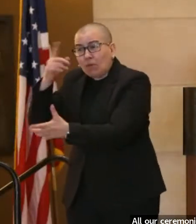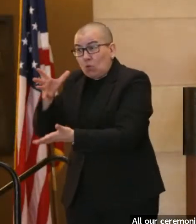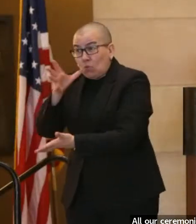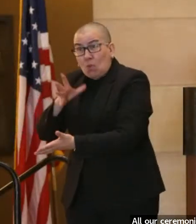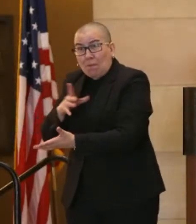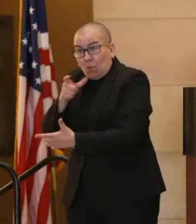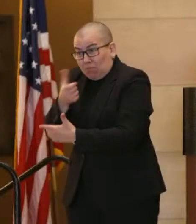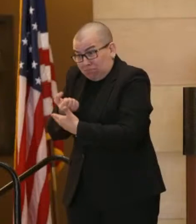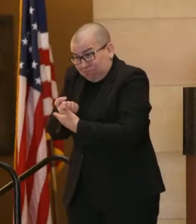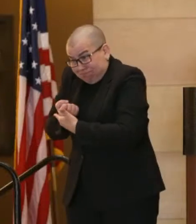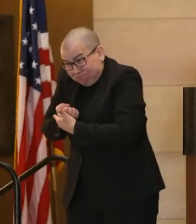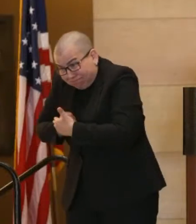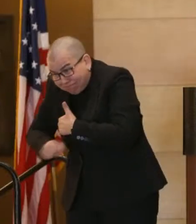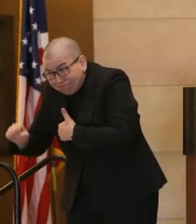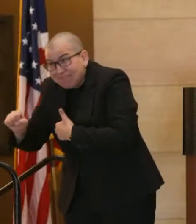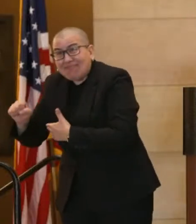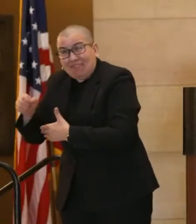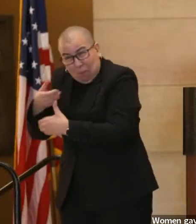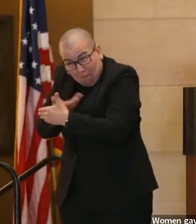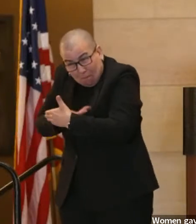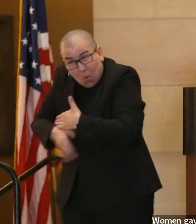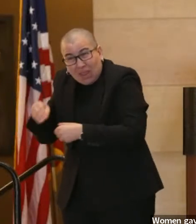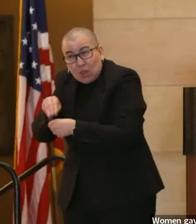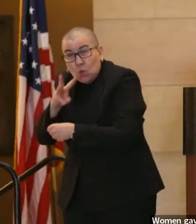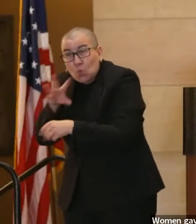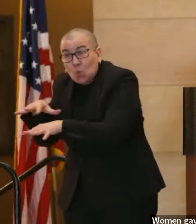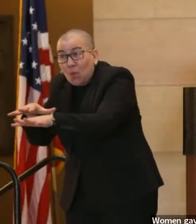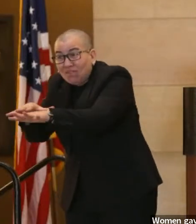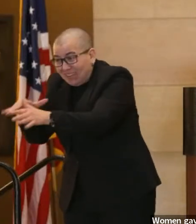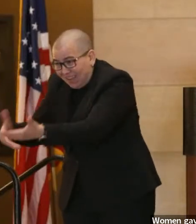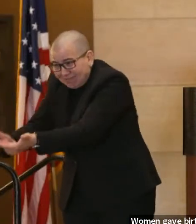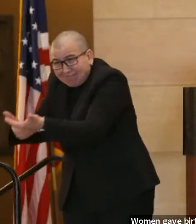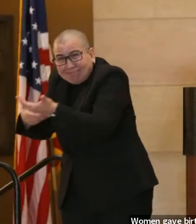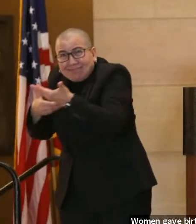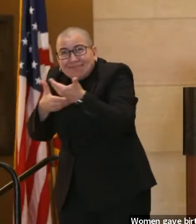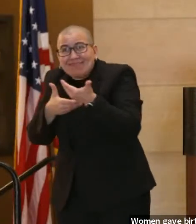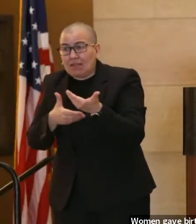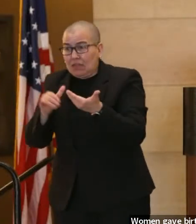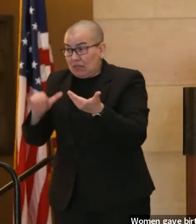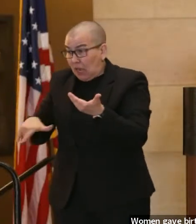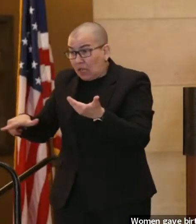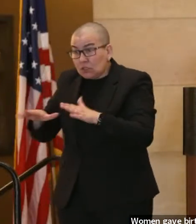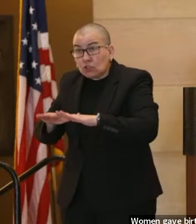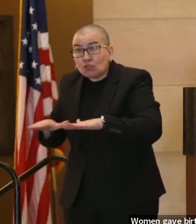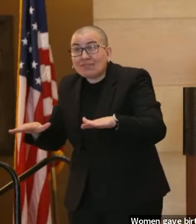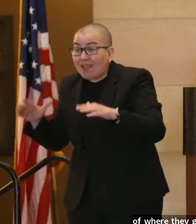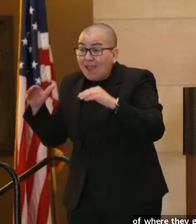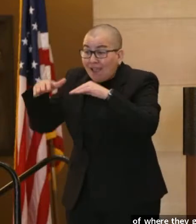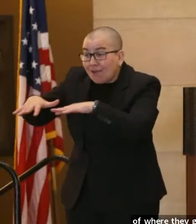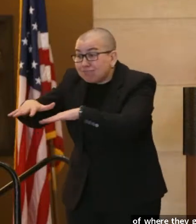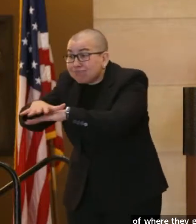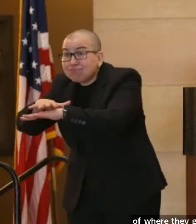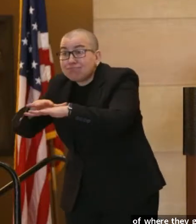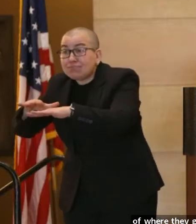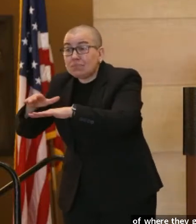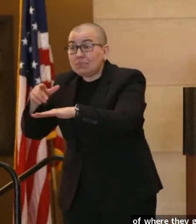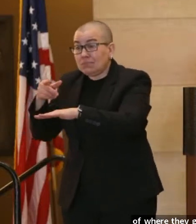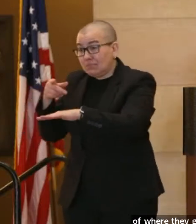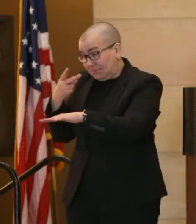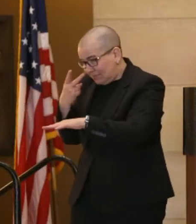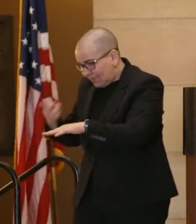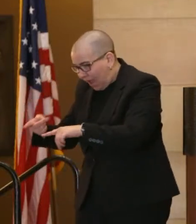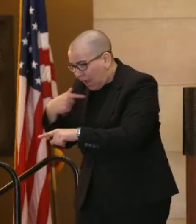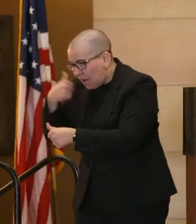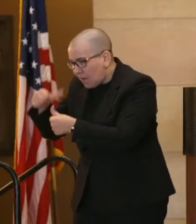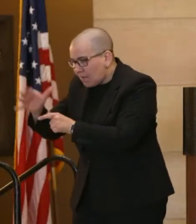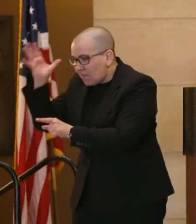the rivers, and that was their place of where they go back to visit and where their children can go back to visit. We are connected with the land, and